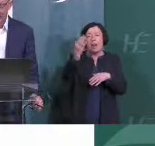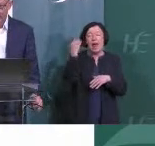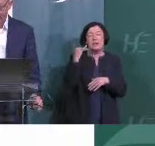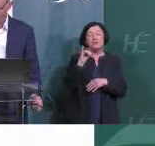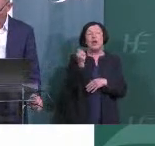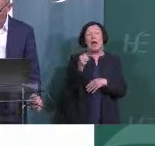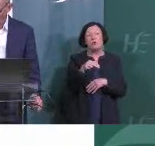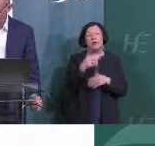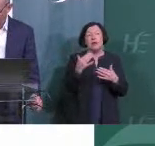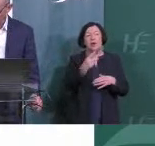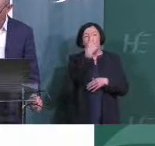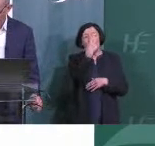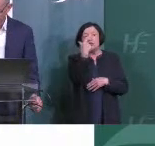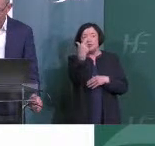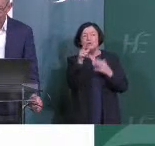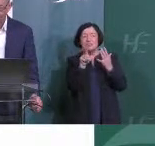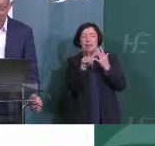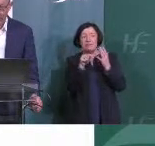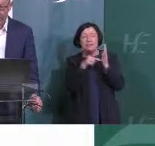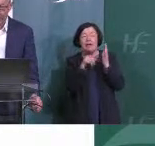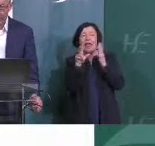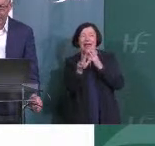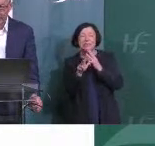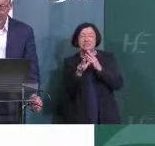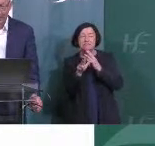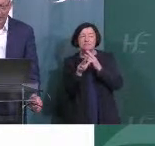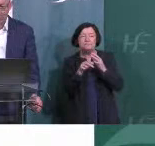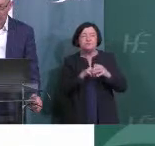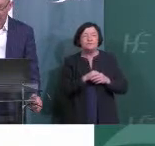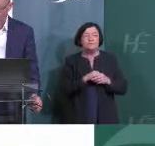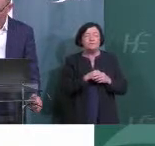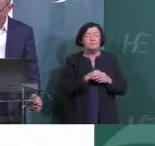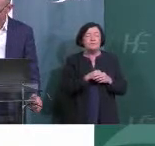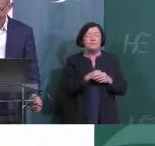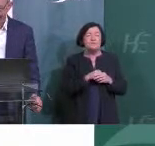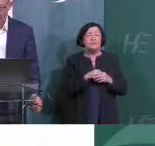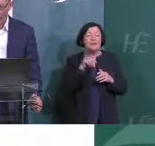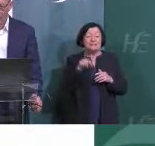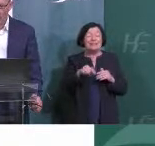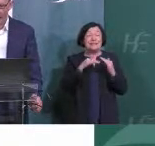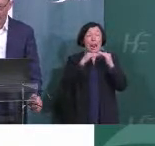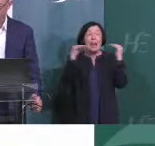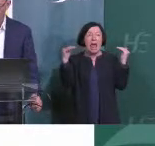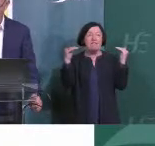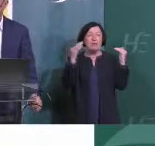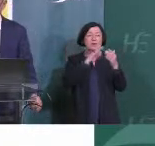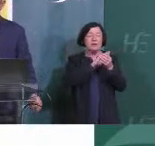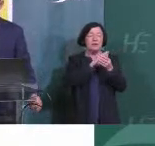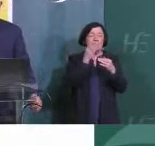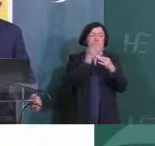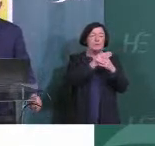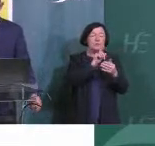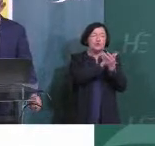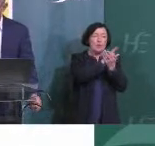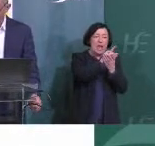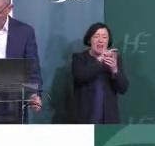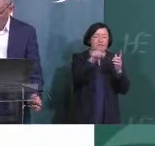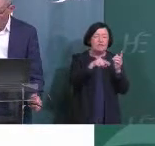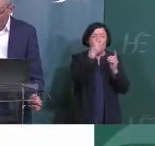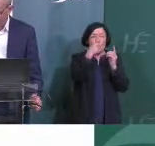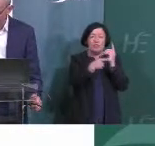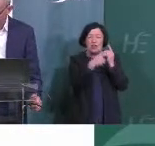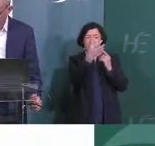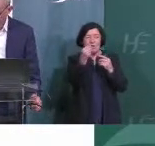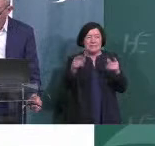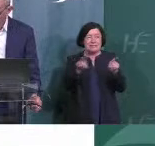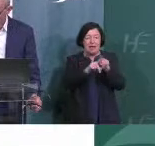January, now at 1,278, and it's being at this level between 12 and 1,400 per day now for